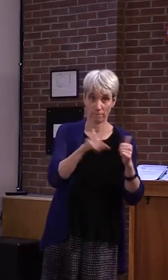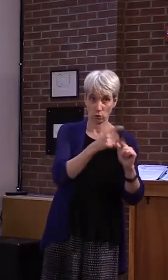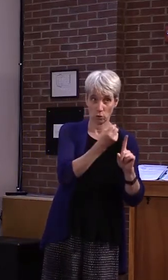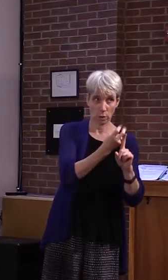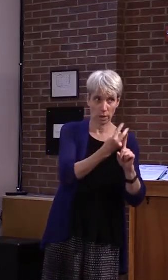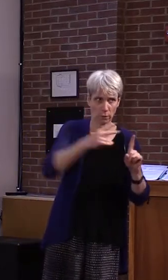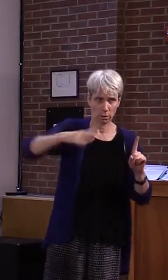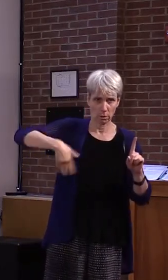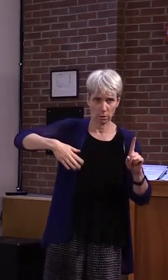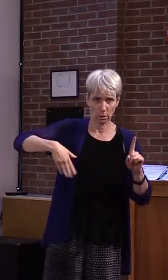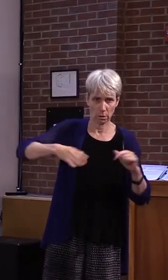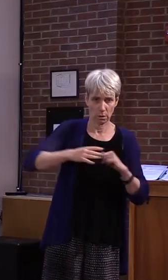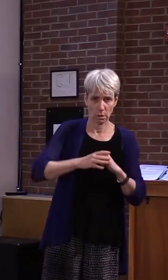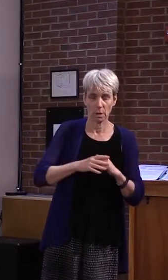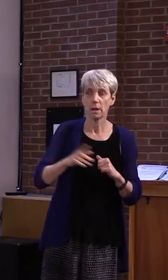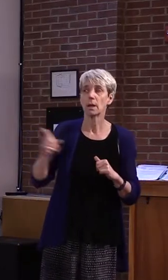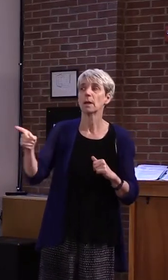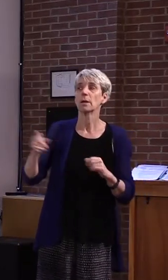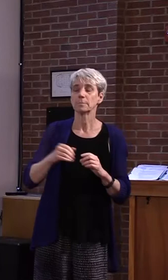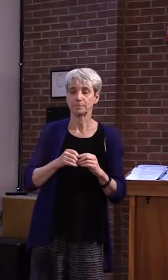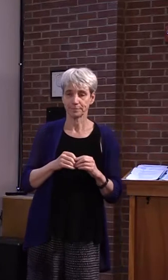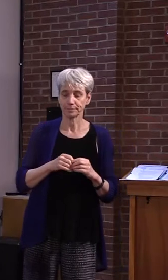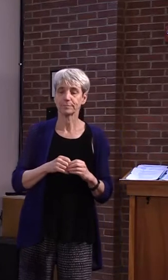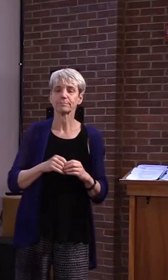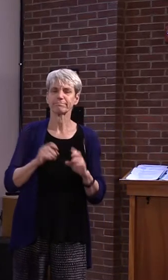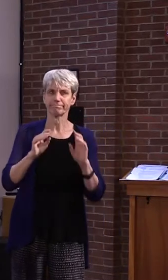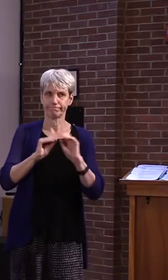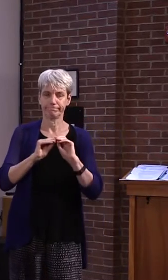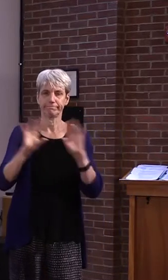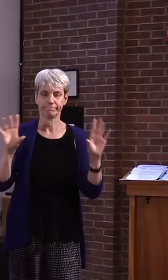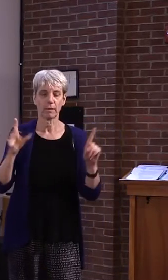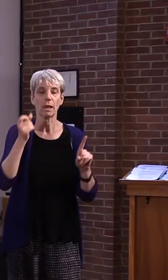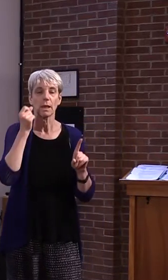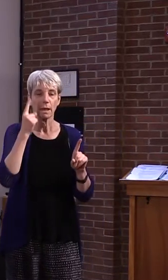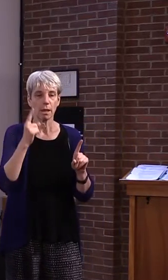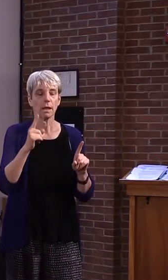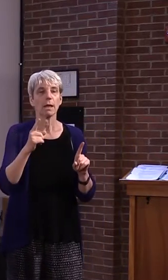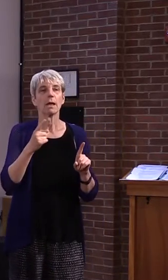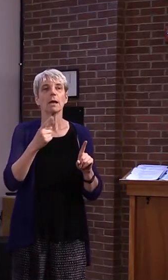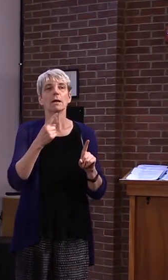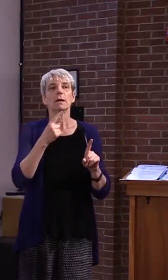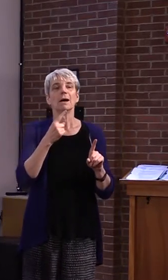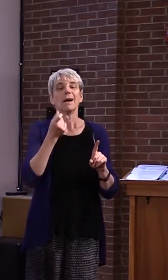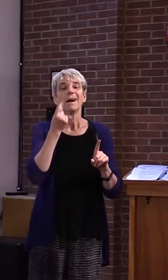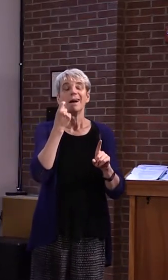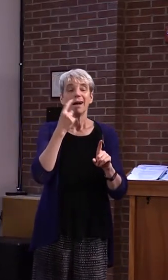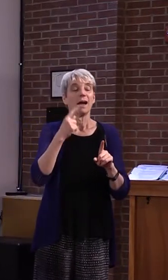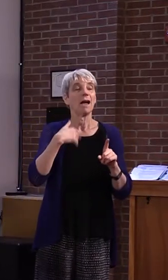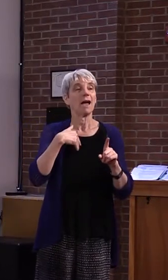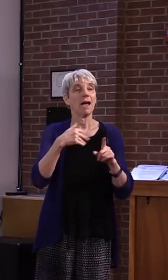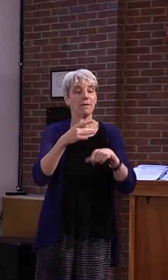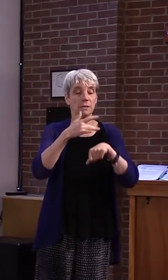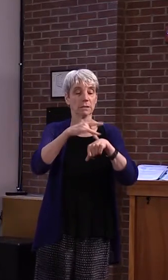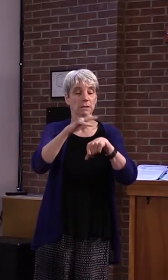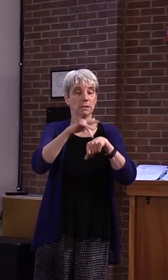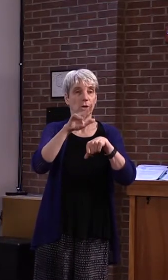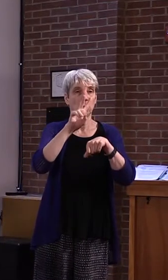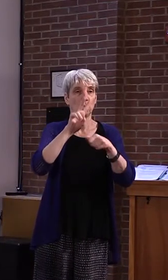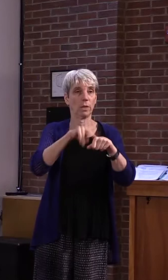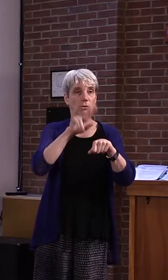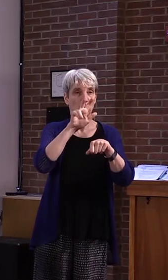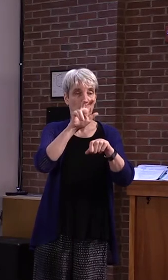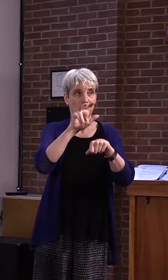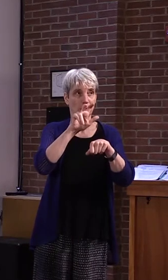I just want to clarify, everybody's using, it's 2,300 slots, and that can